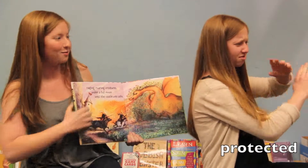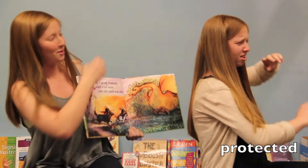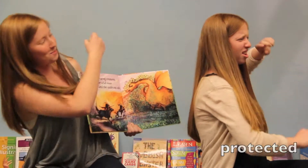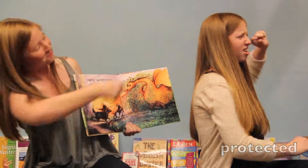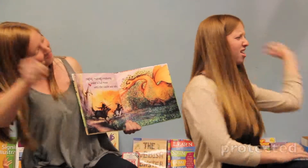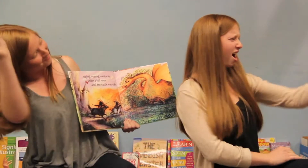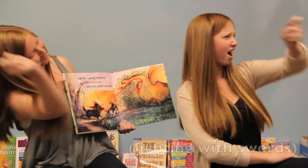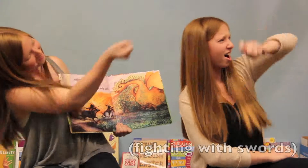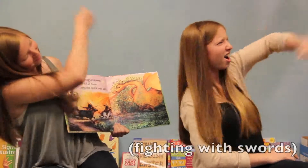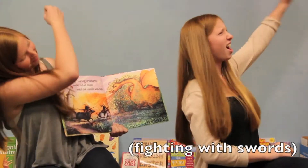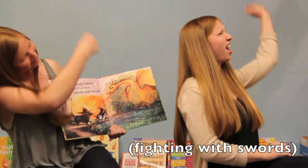safe.